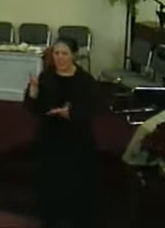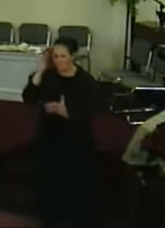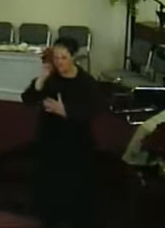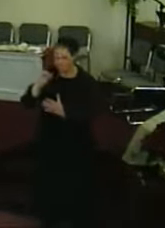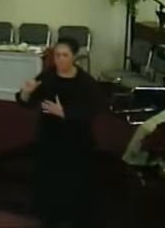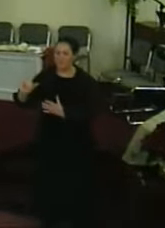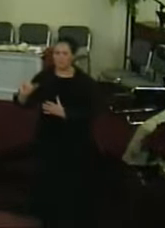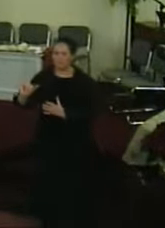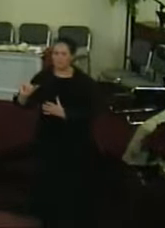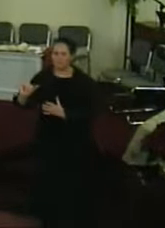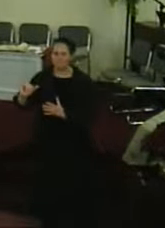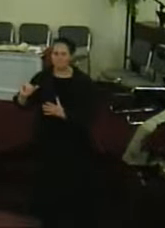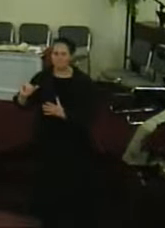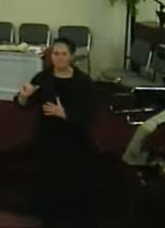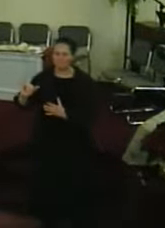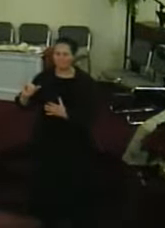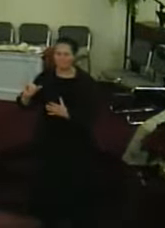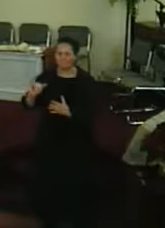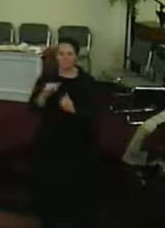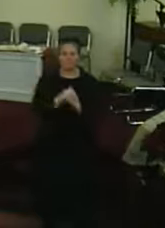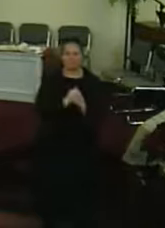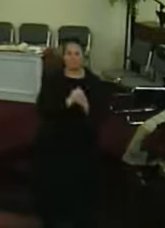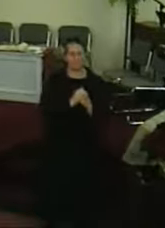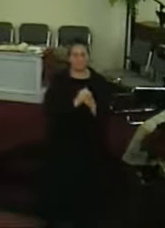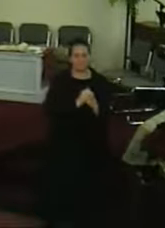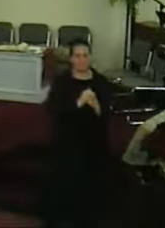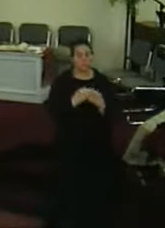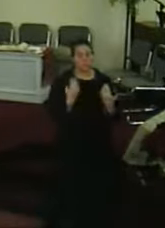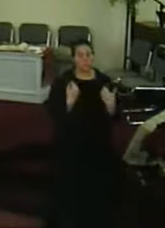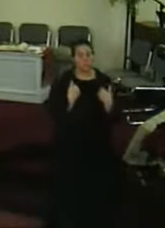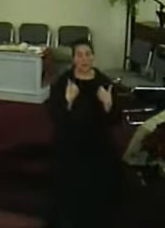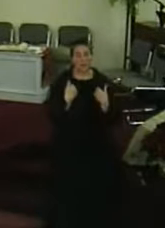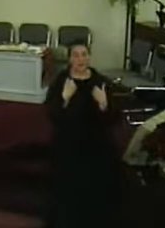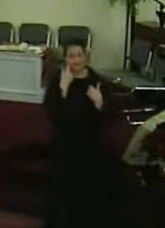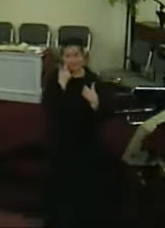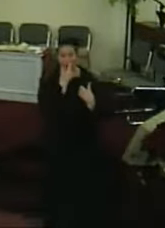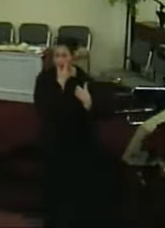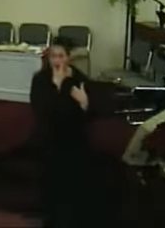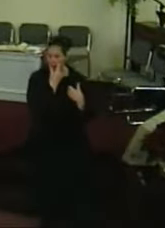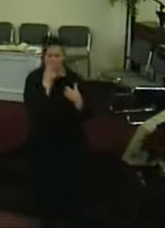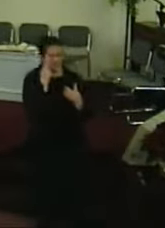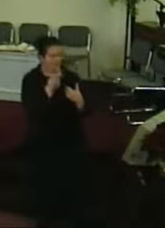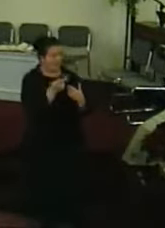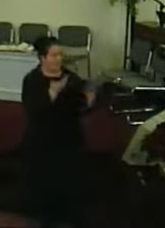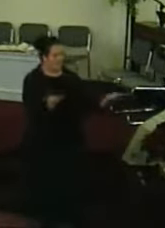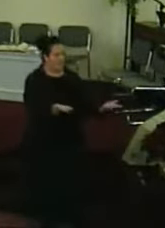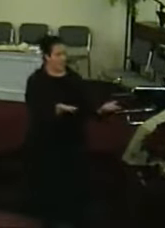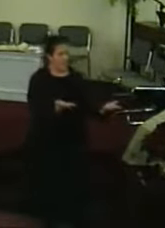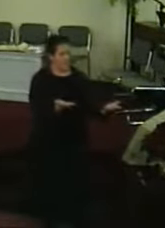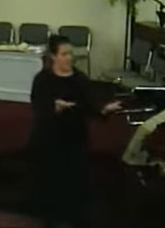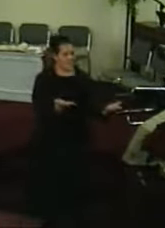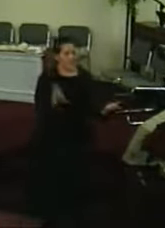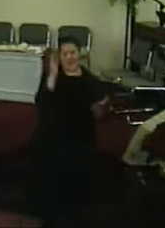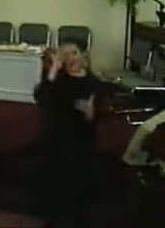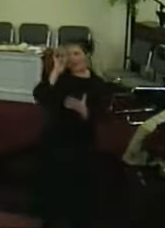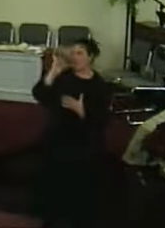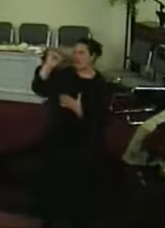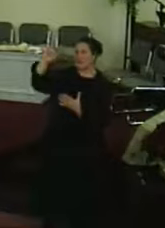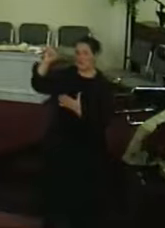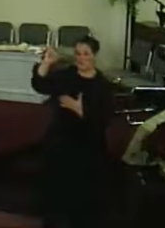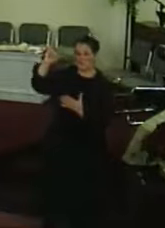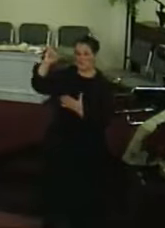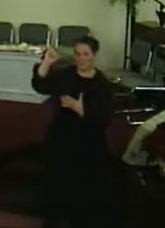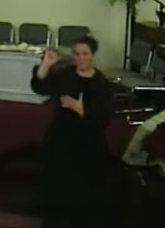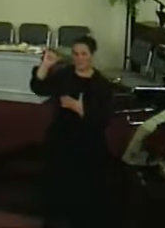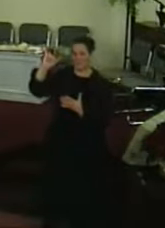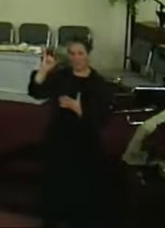See, we got eyes to see things tonight that are eternal. What we're hooked up, what this church does for